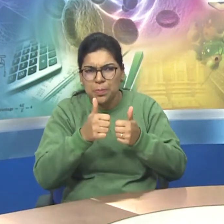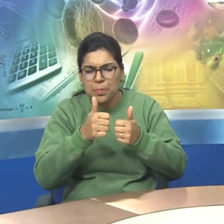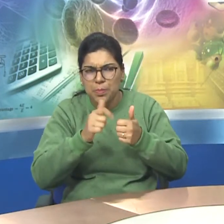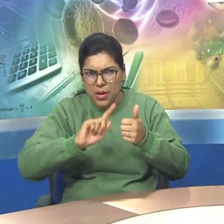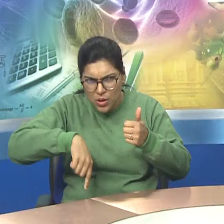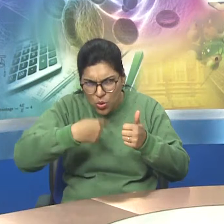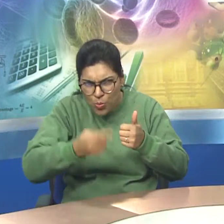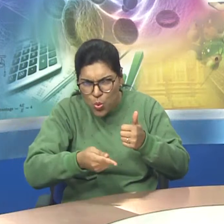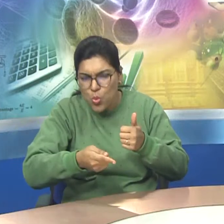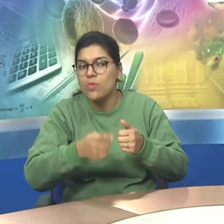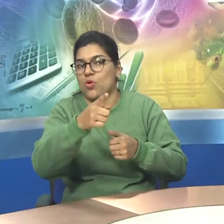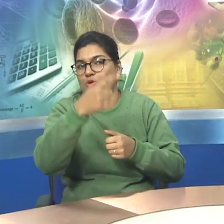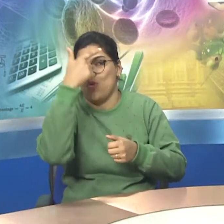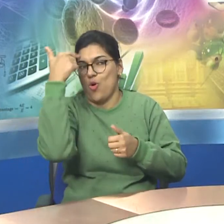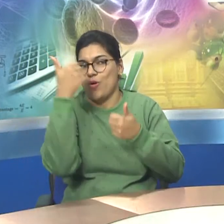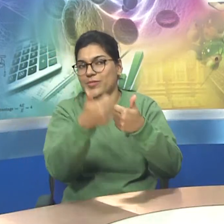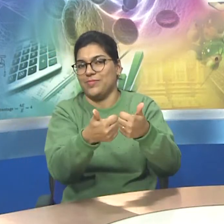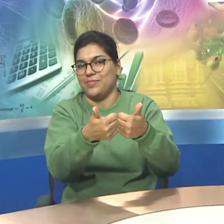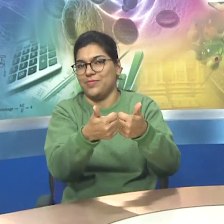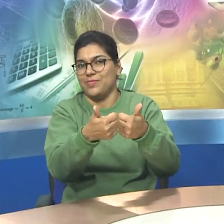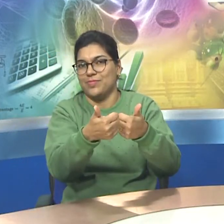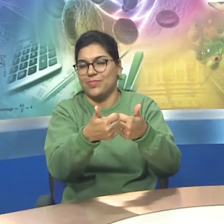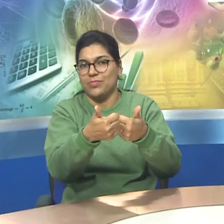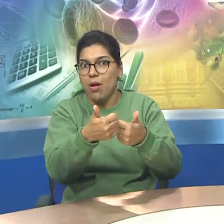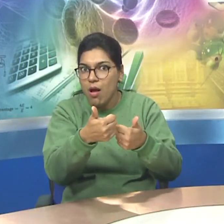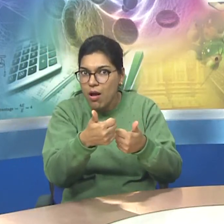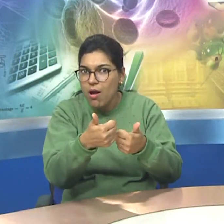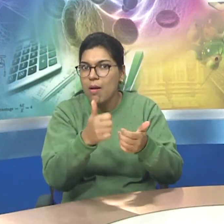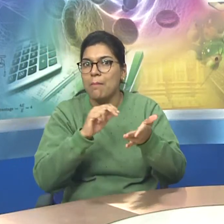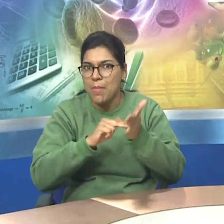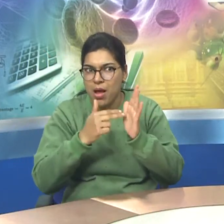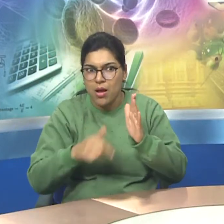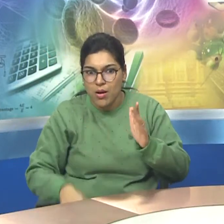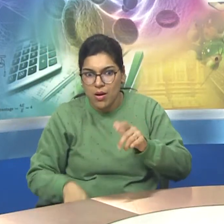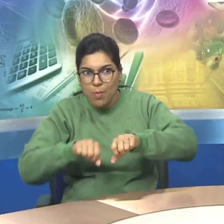You have an exam tomorrow, so break a leg.